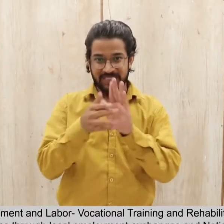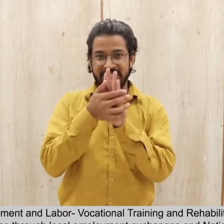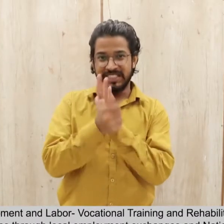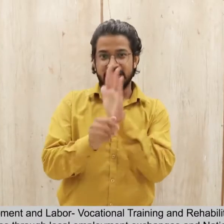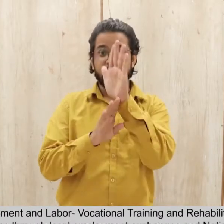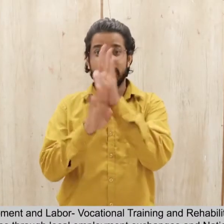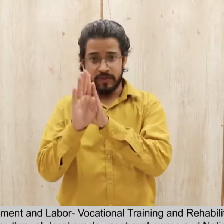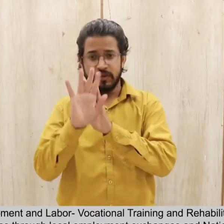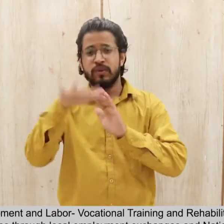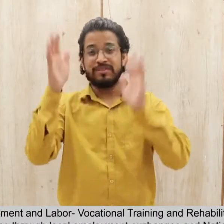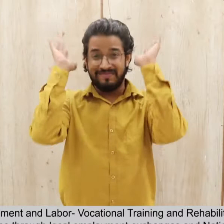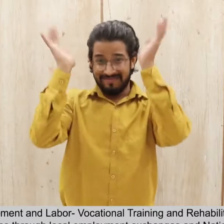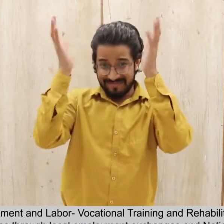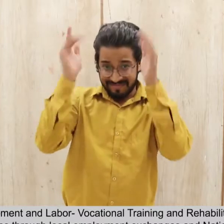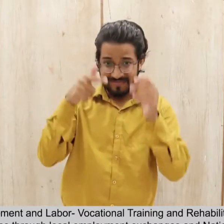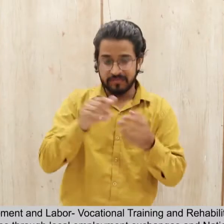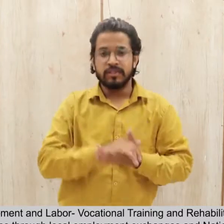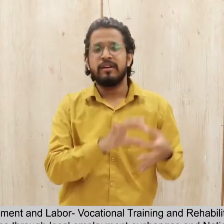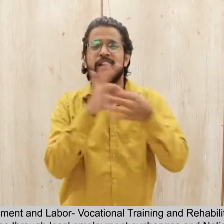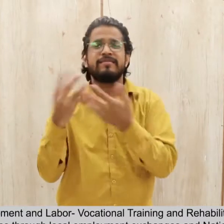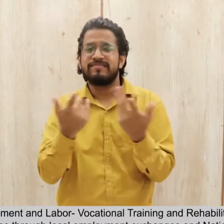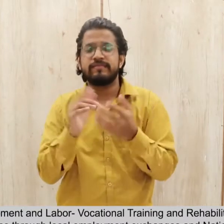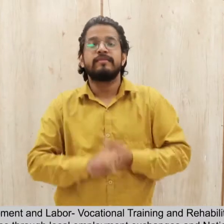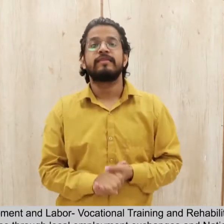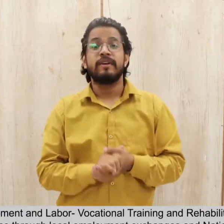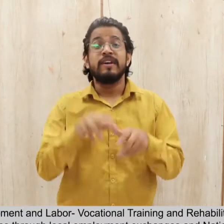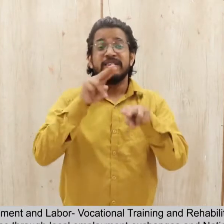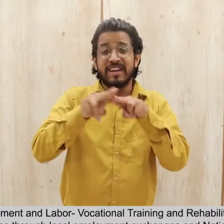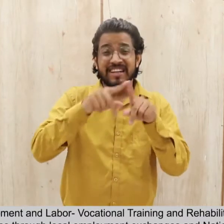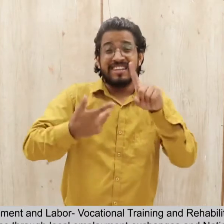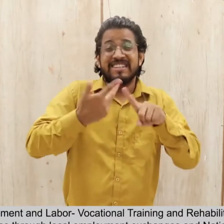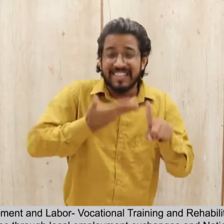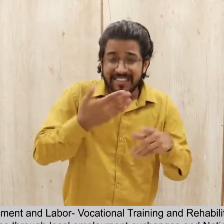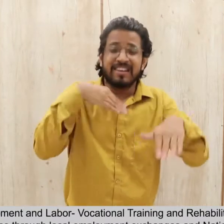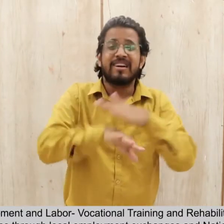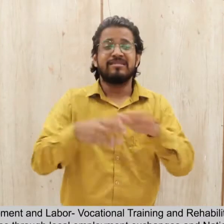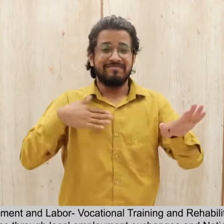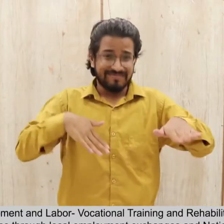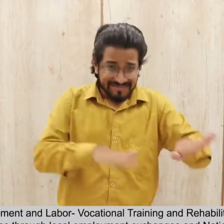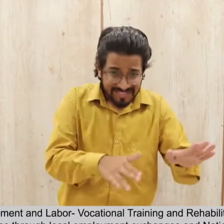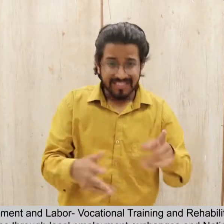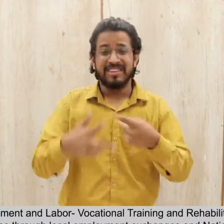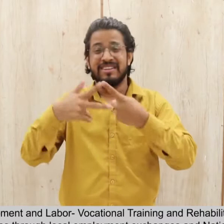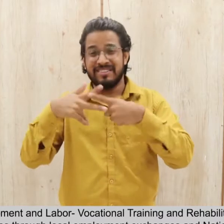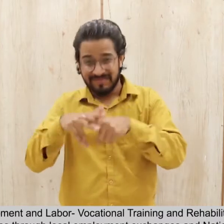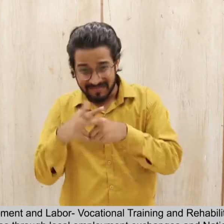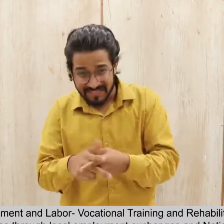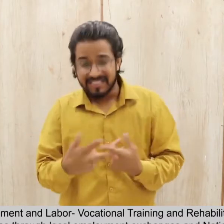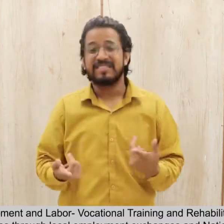Ministry of Skill Development and Labor, Vocational Training and Rehabilitation, Placement, Self-Employment, Support